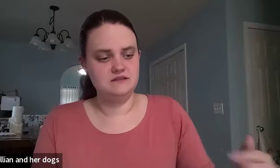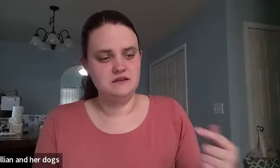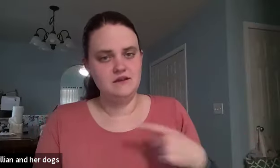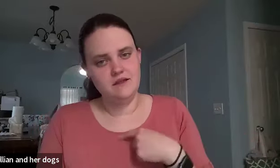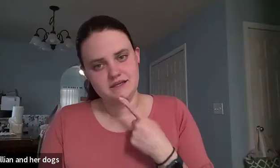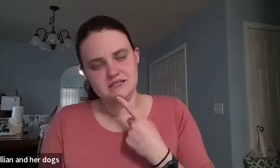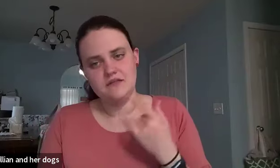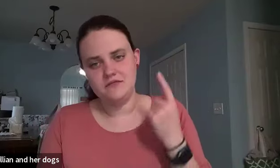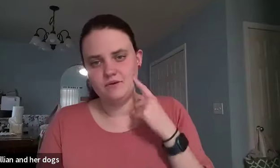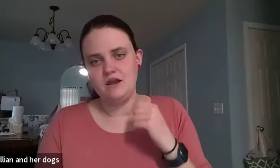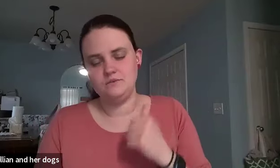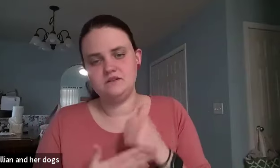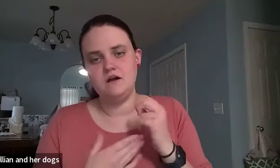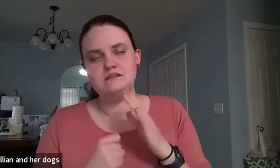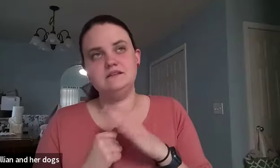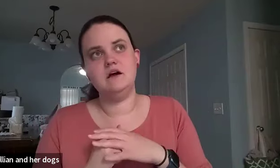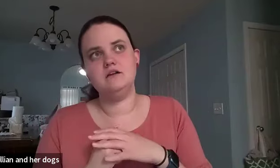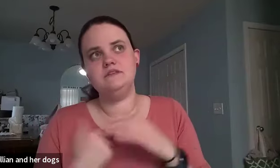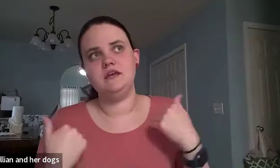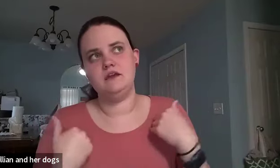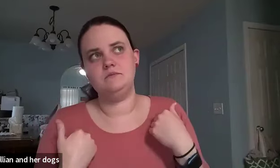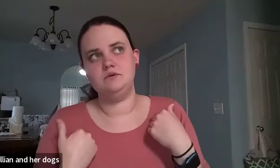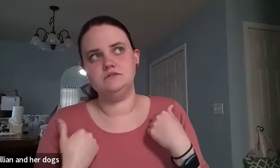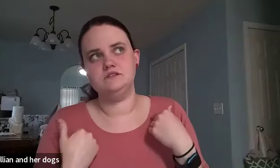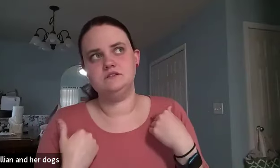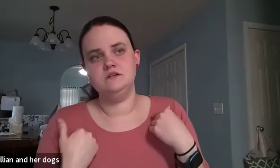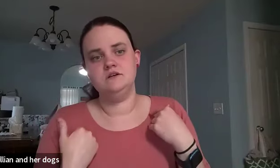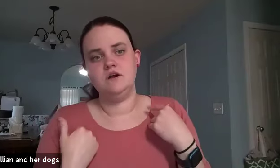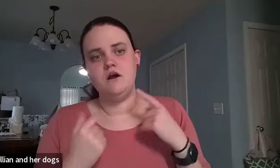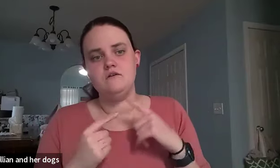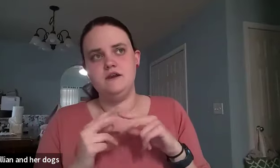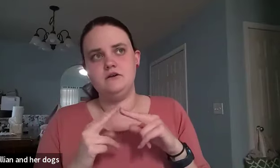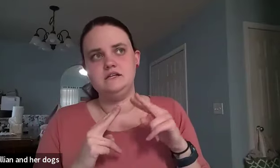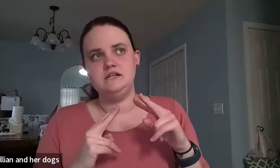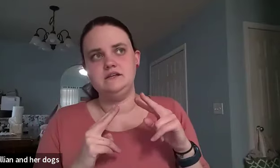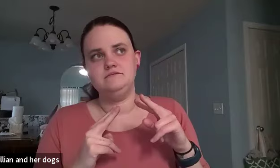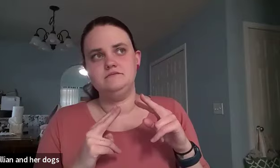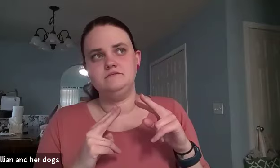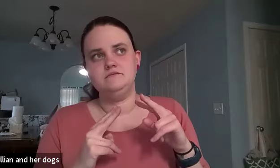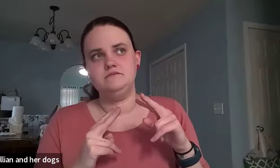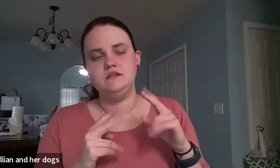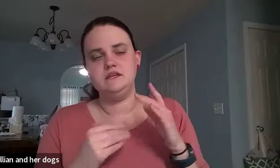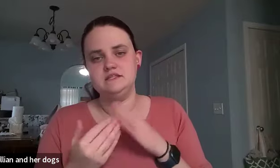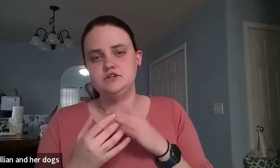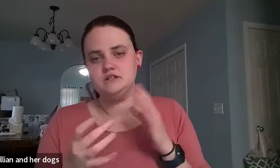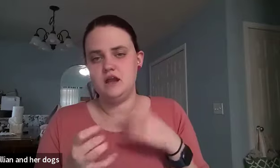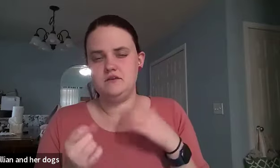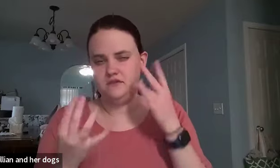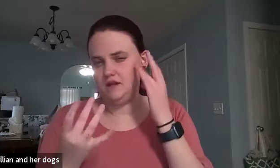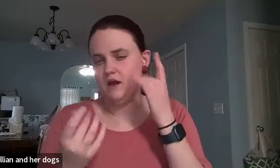signs. Like I said, I think what helps a lot is a lot of the animals are very easier to kind of think